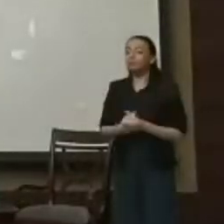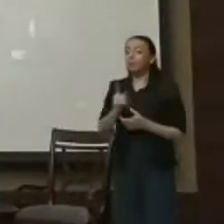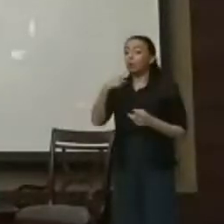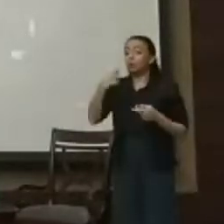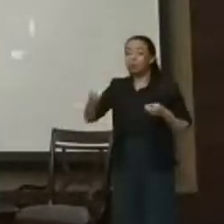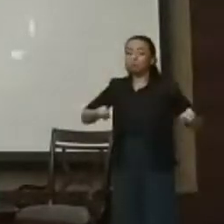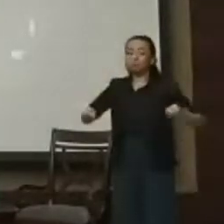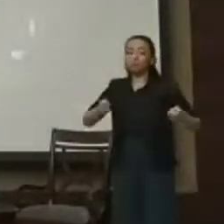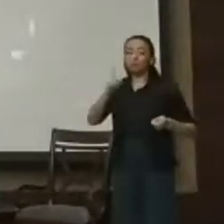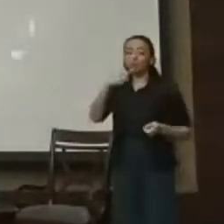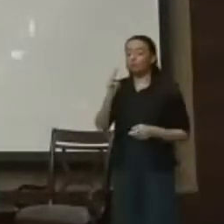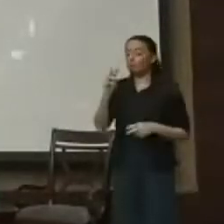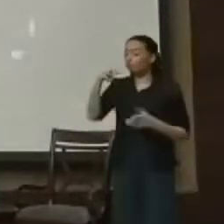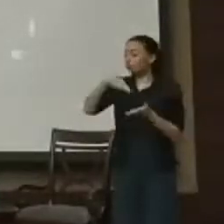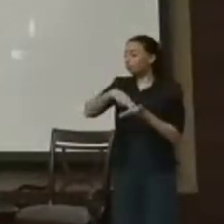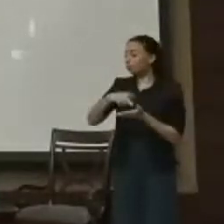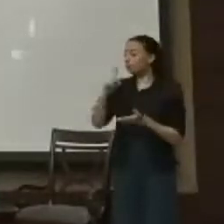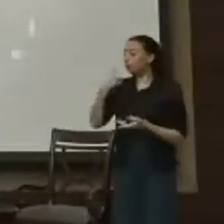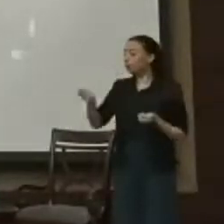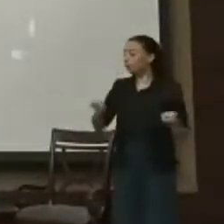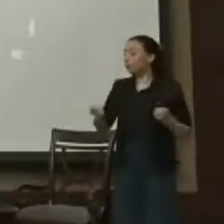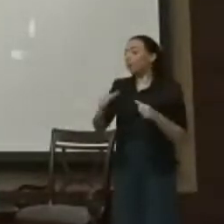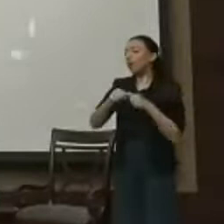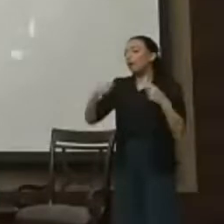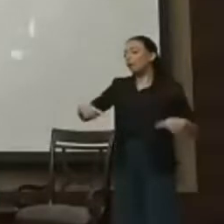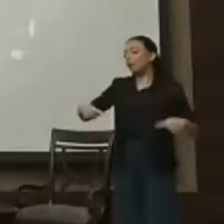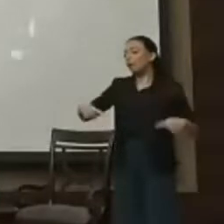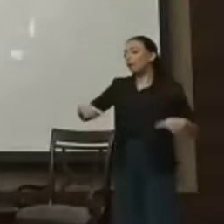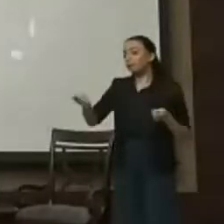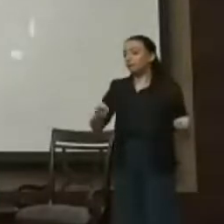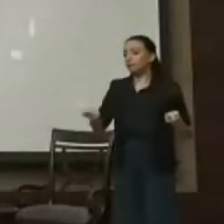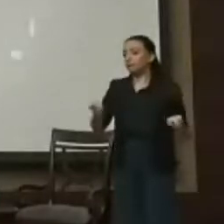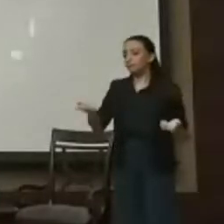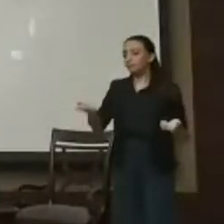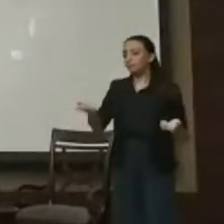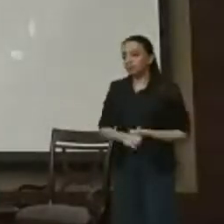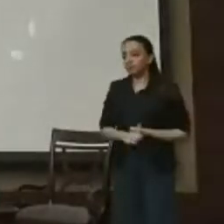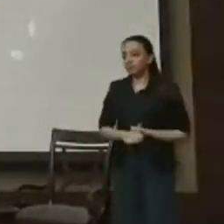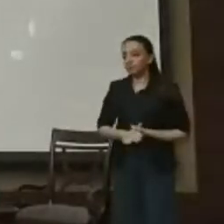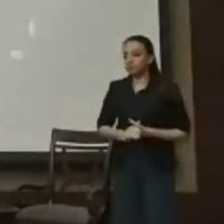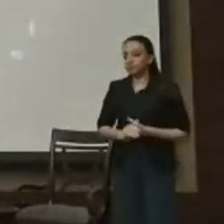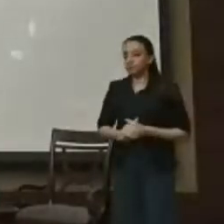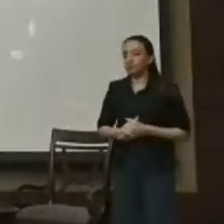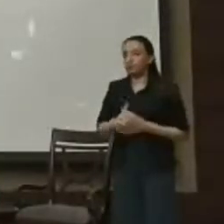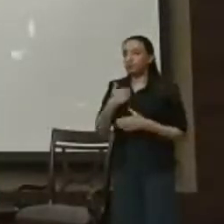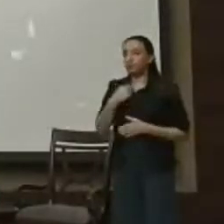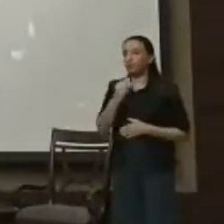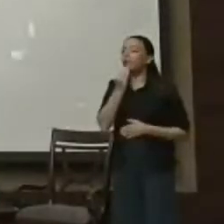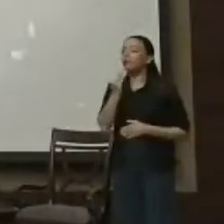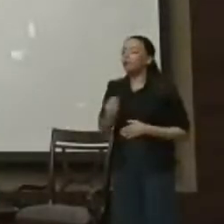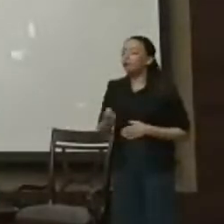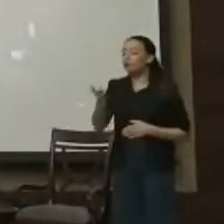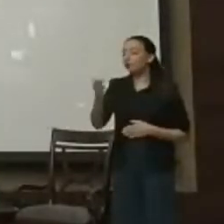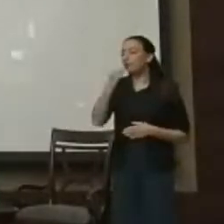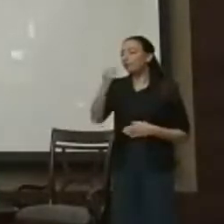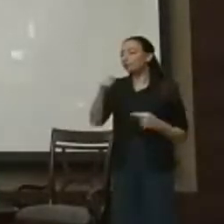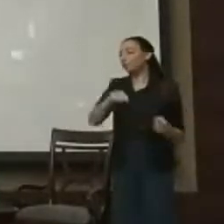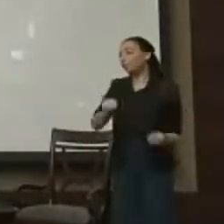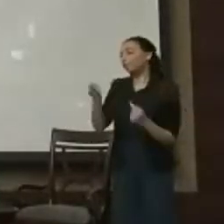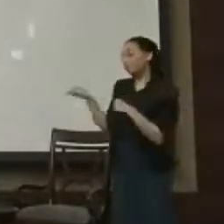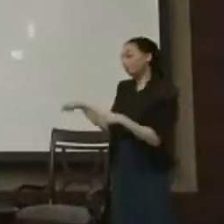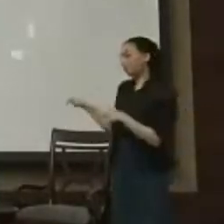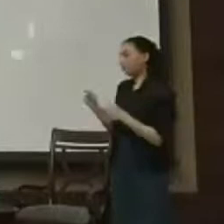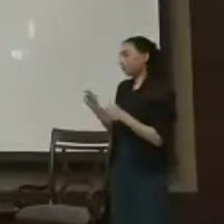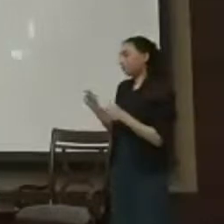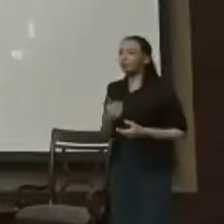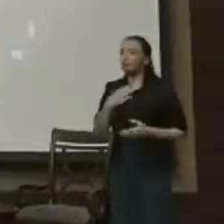Moderating this session would be Mr. Arman Ali. I'd request you to come on stage and